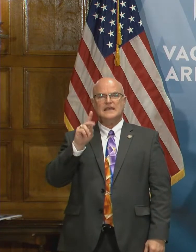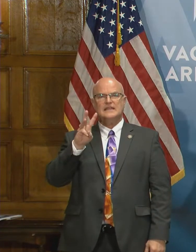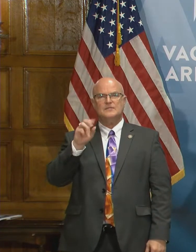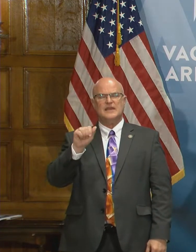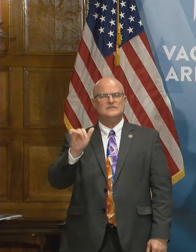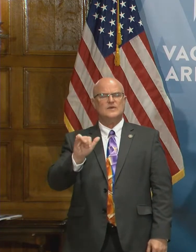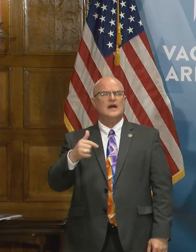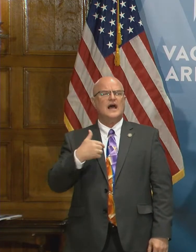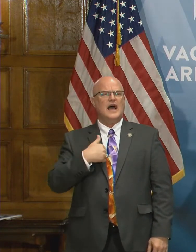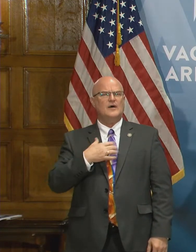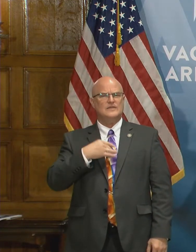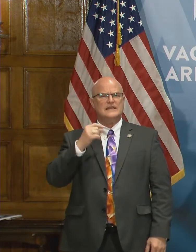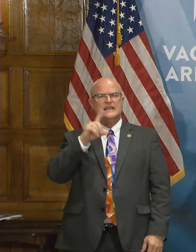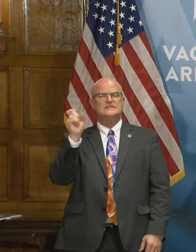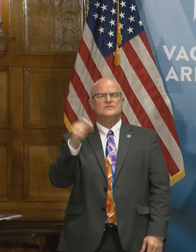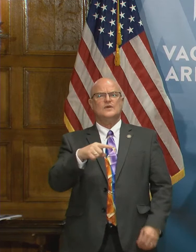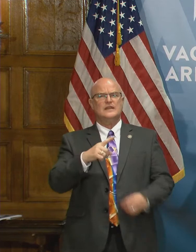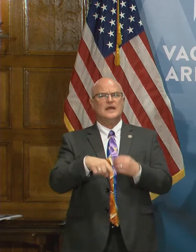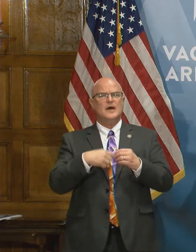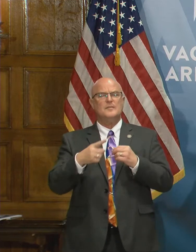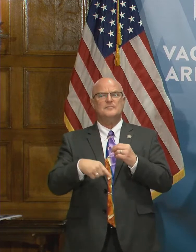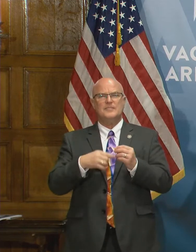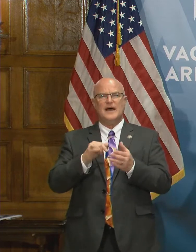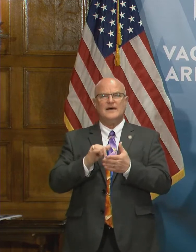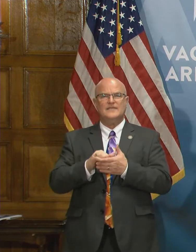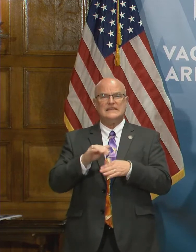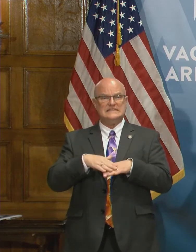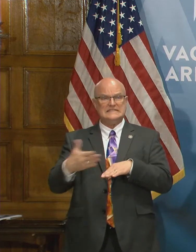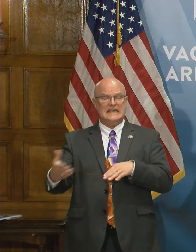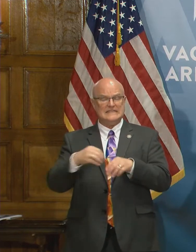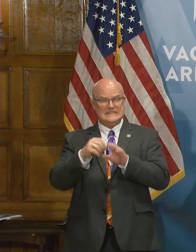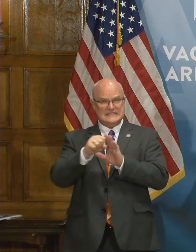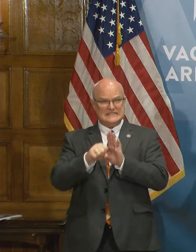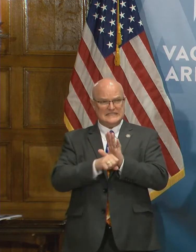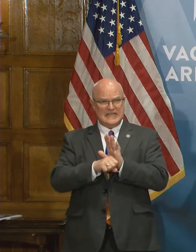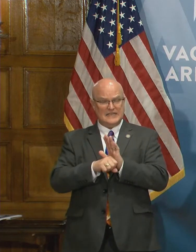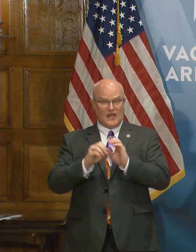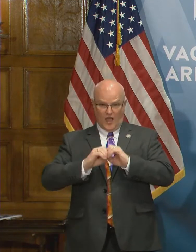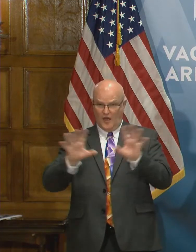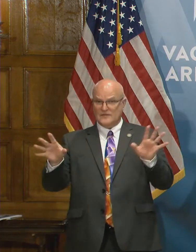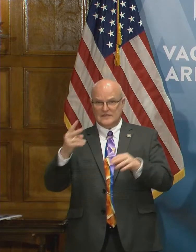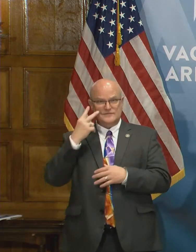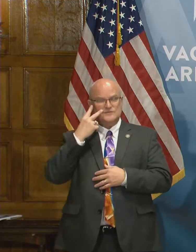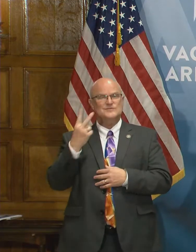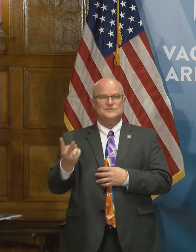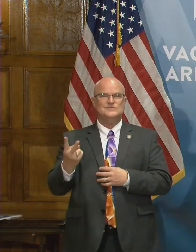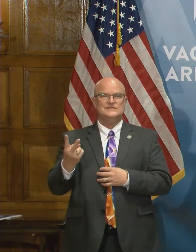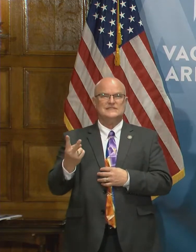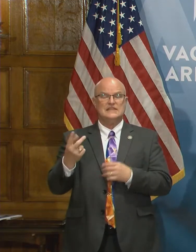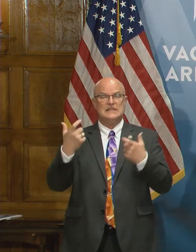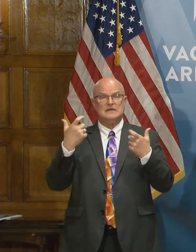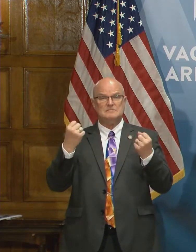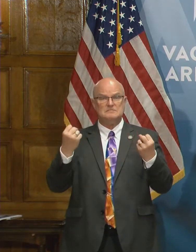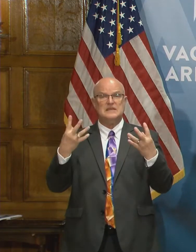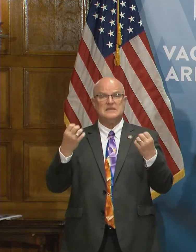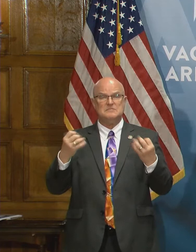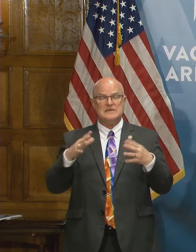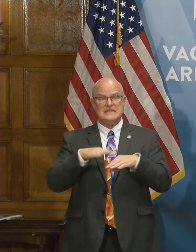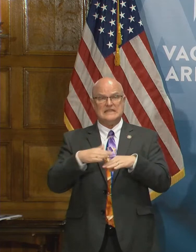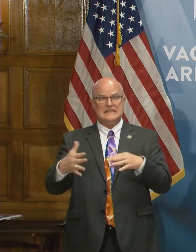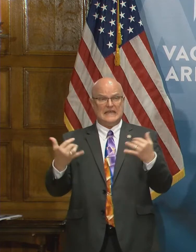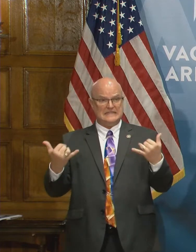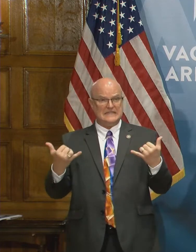well. I would like to ask a question regarding deaths in the state. Obviously, we've seen a large amount of deaths